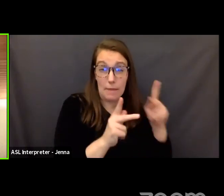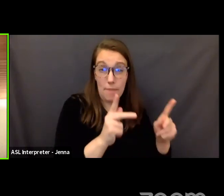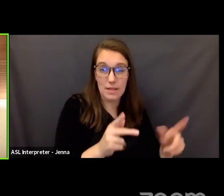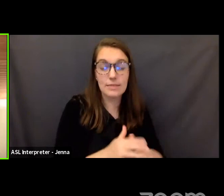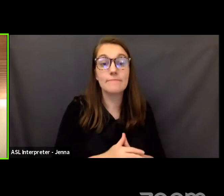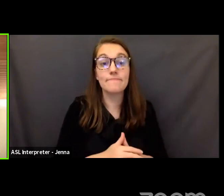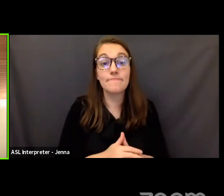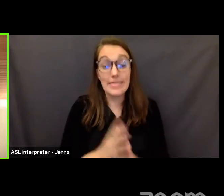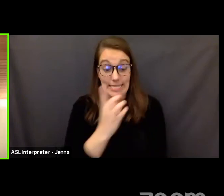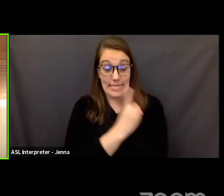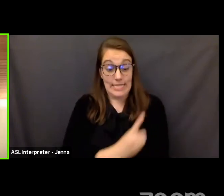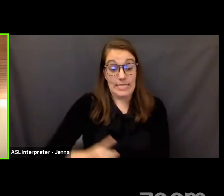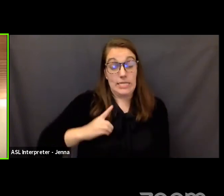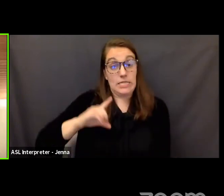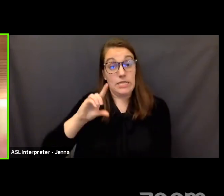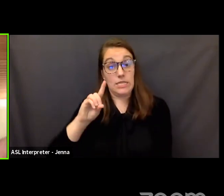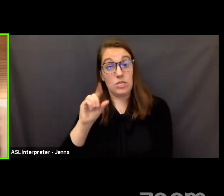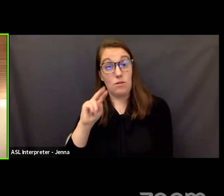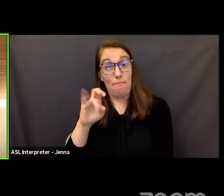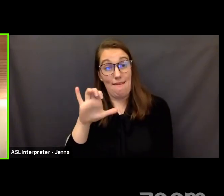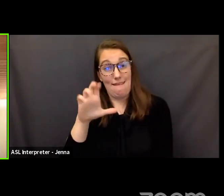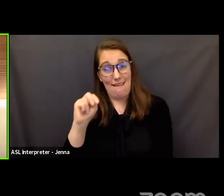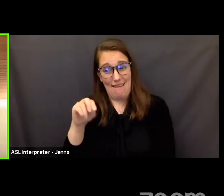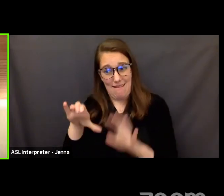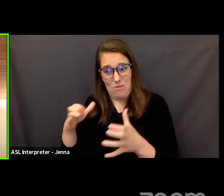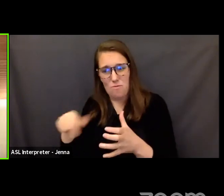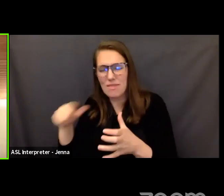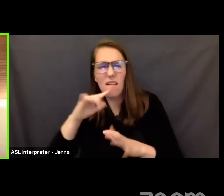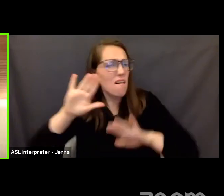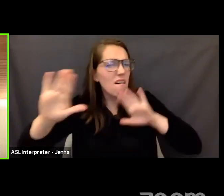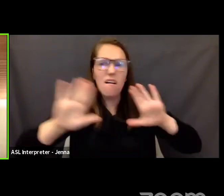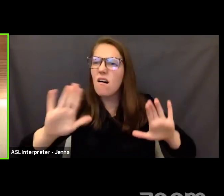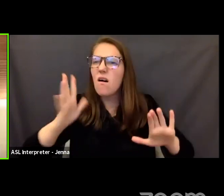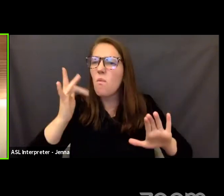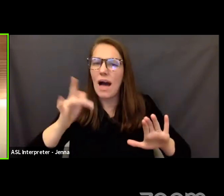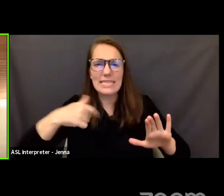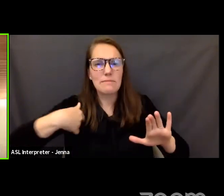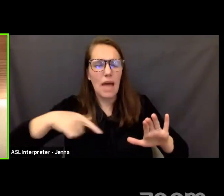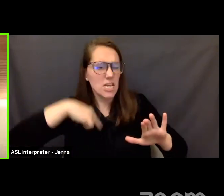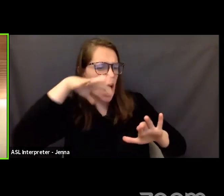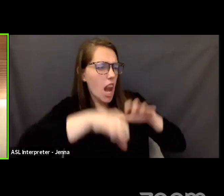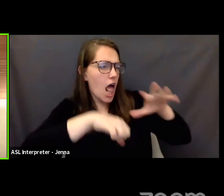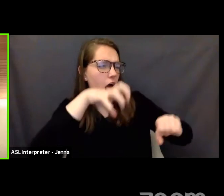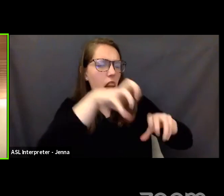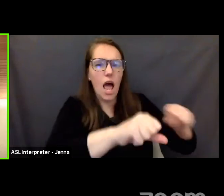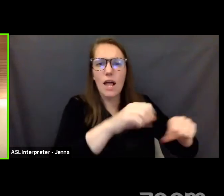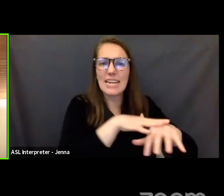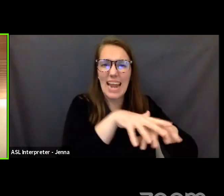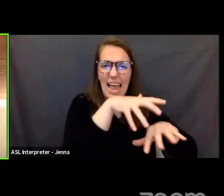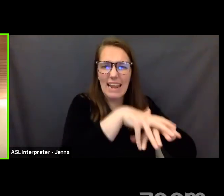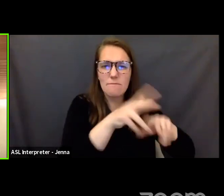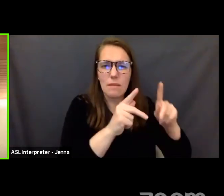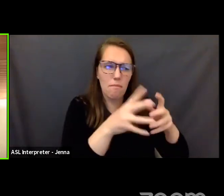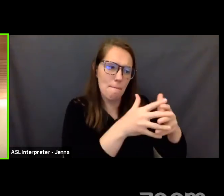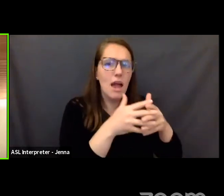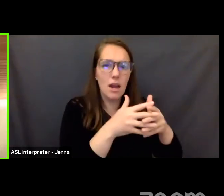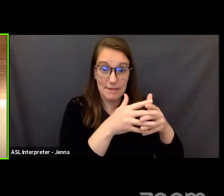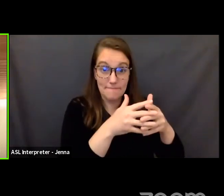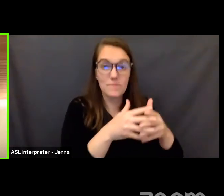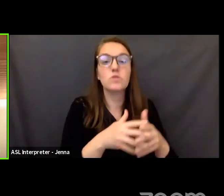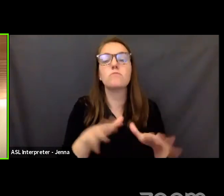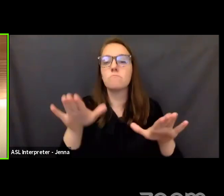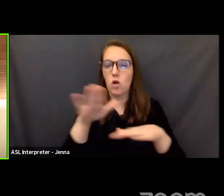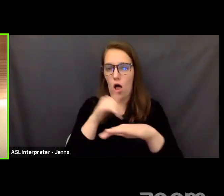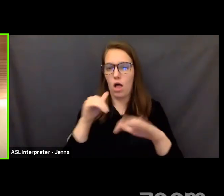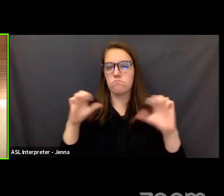colonial presence in the Americas. So Ferdinand called the meeting at Burgos to basically just settle the question. Now, as I said